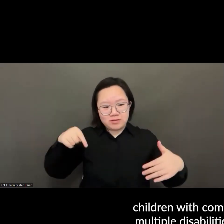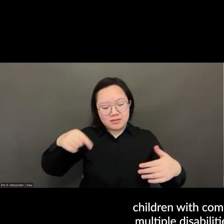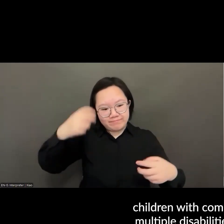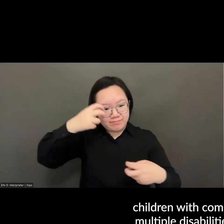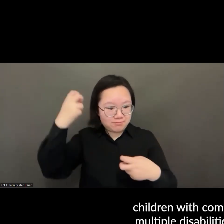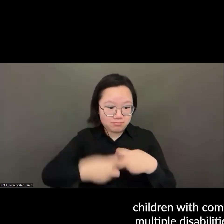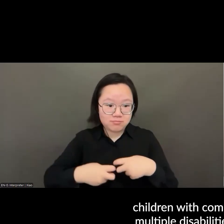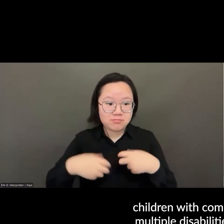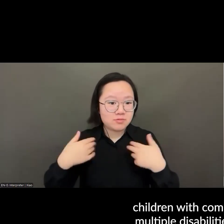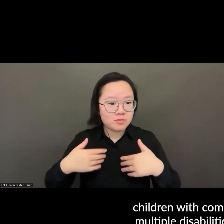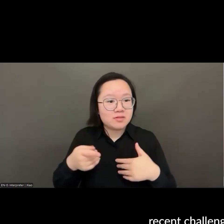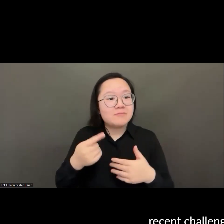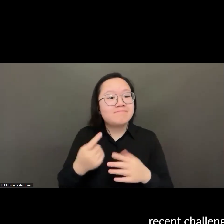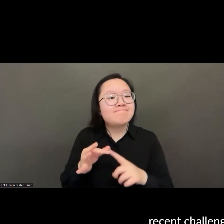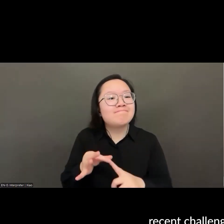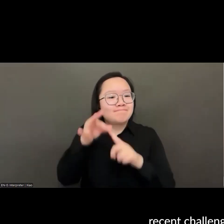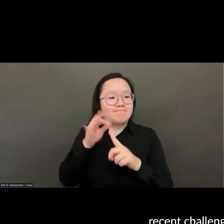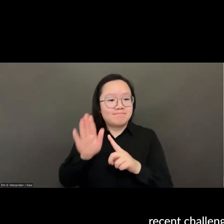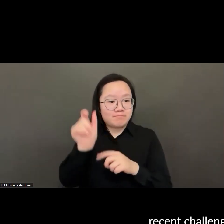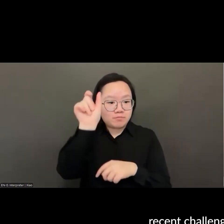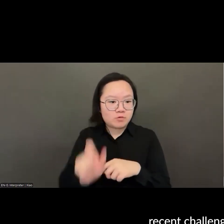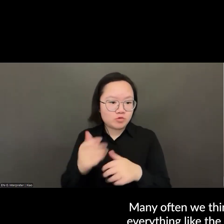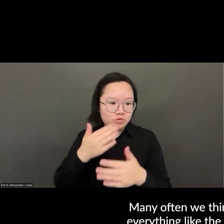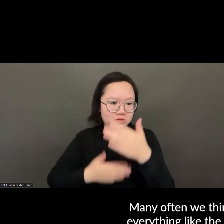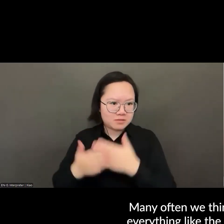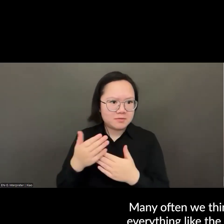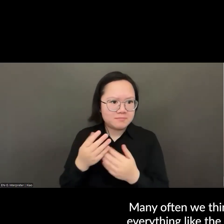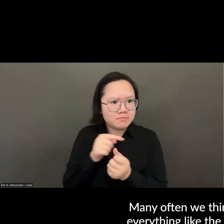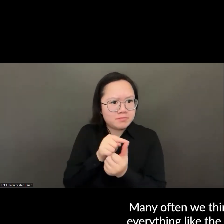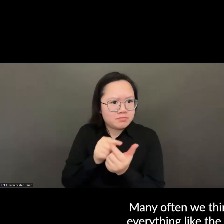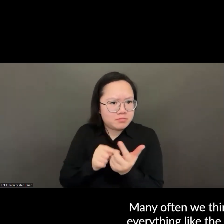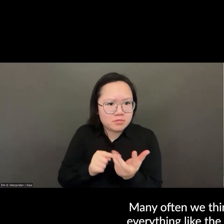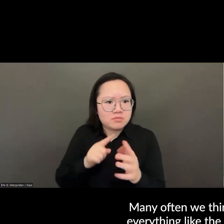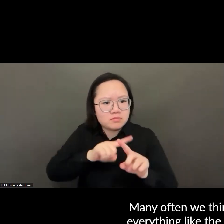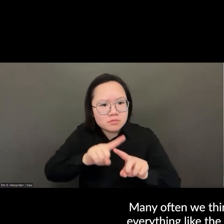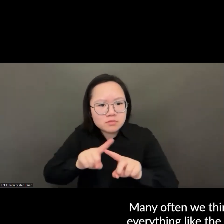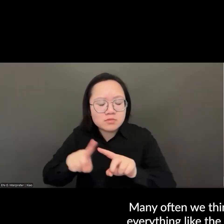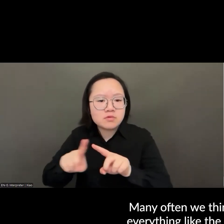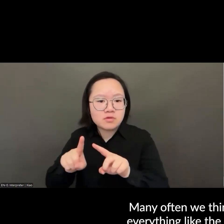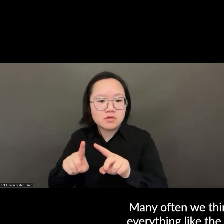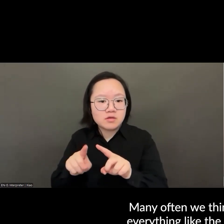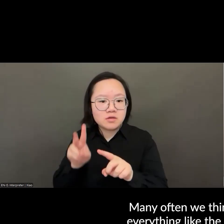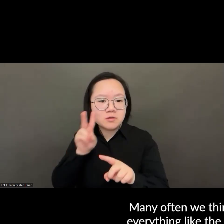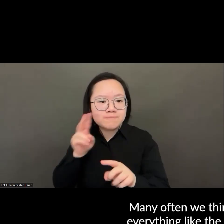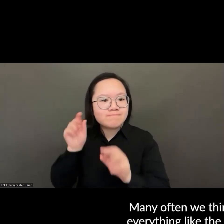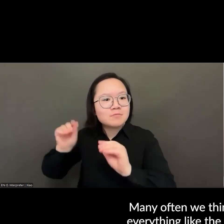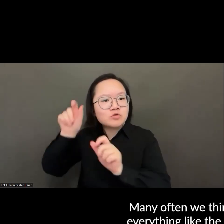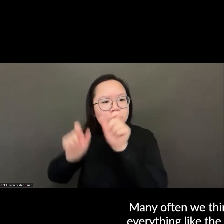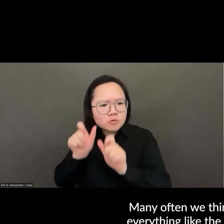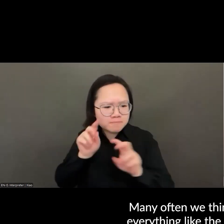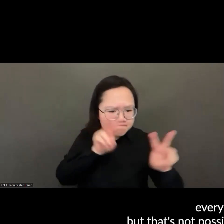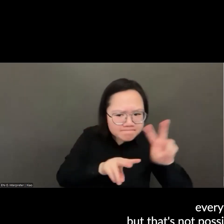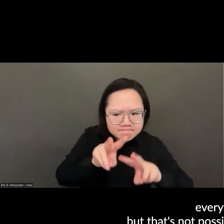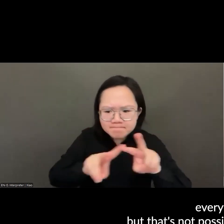disabilities or multiple disabilities that added additional challenge for teachers. Many often we think that a teacher is everything, like the